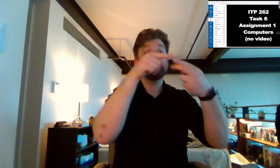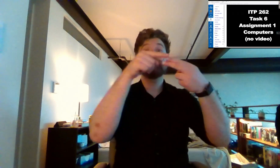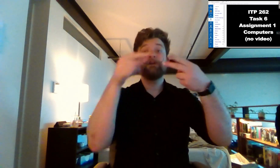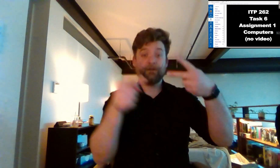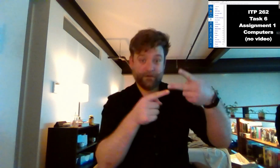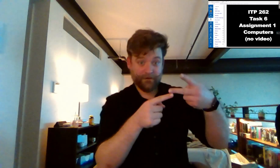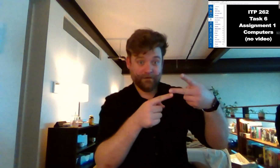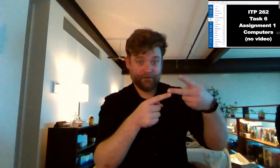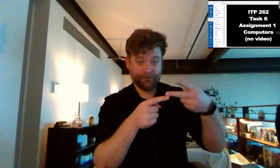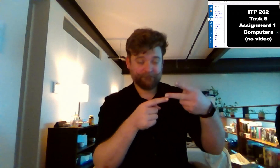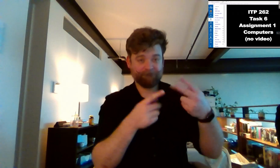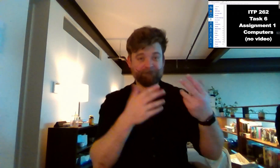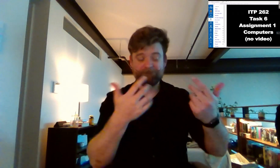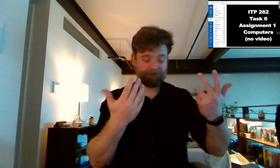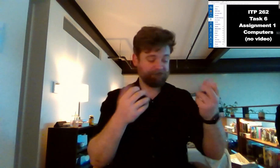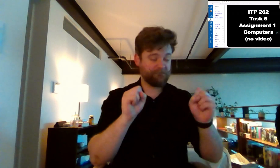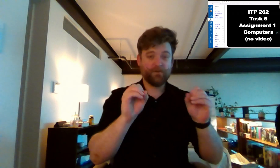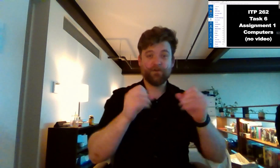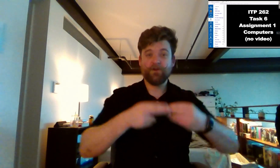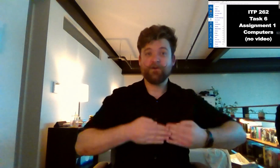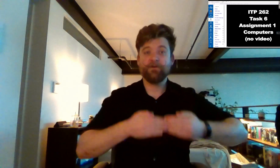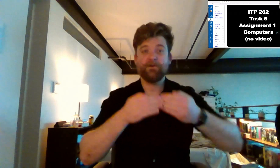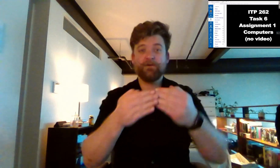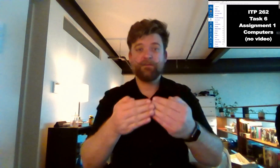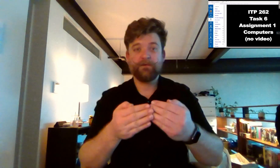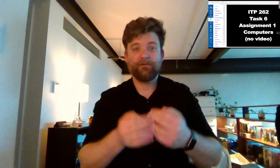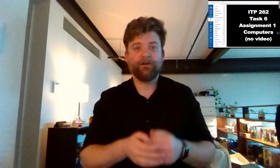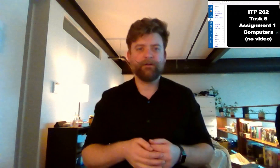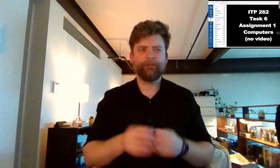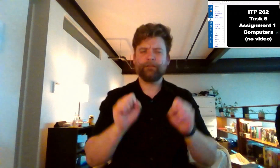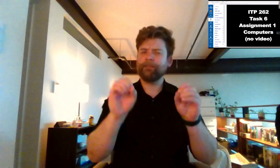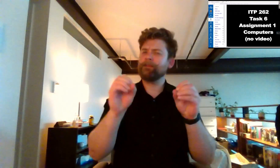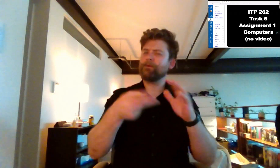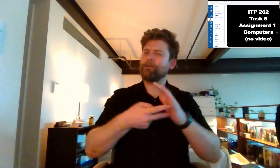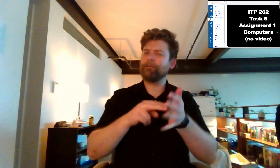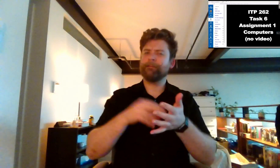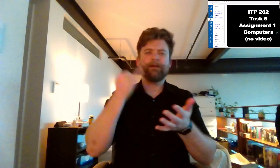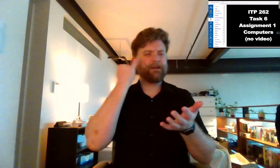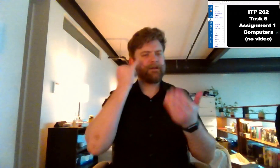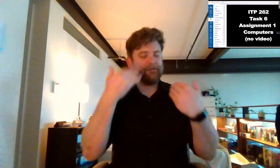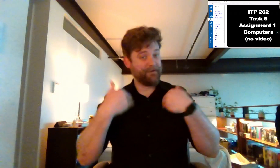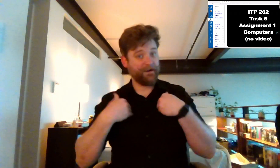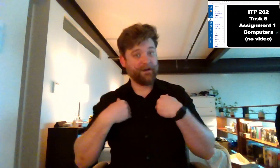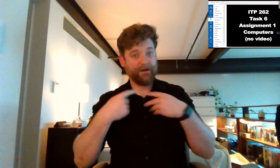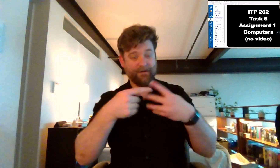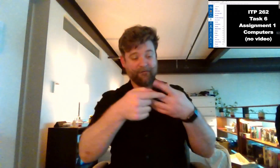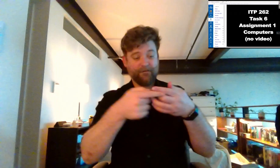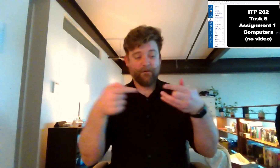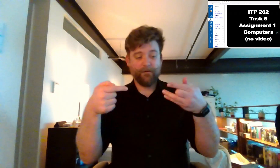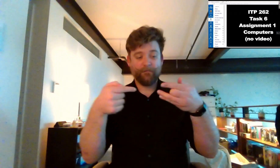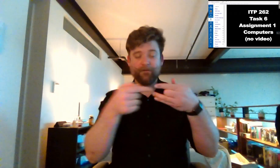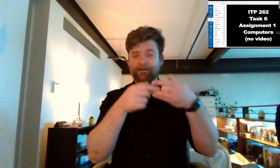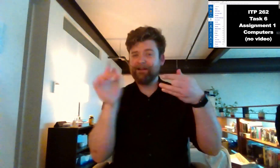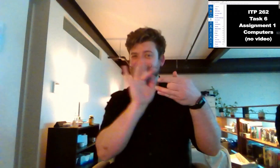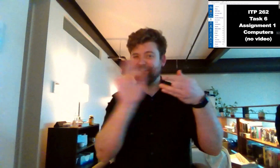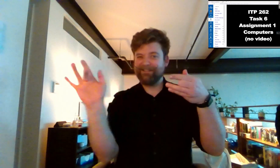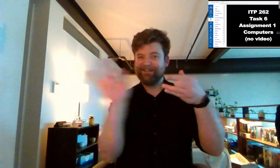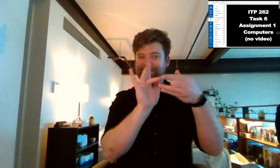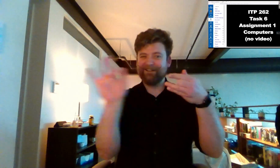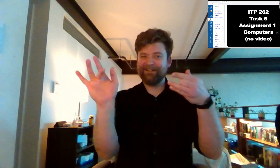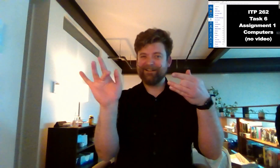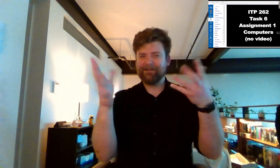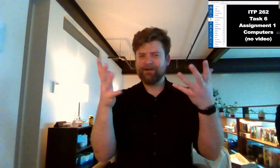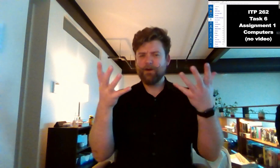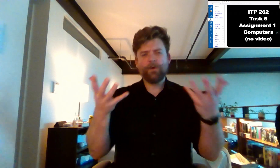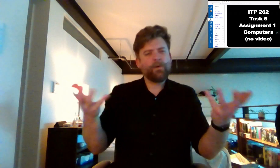on. So when you have a blank line or space, what is it called? Or I shouldn't say that, but what does it